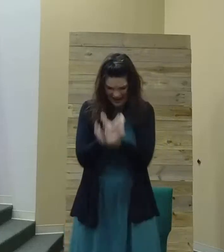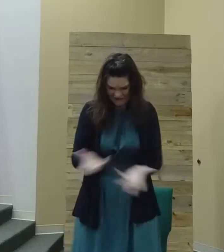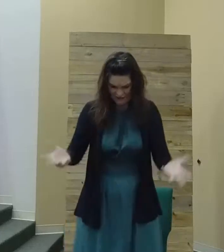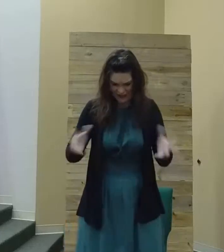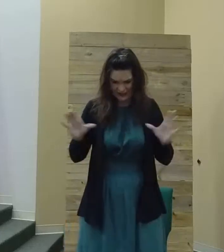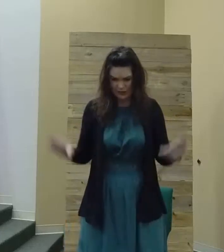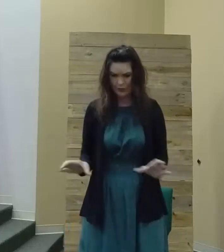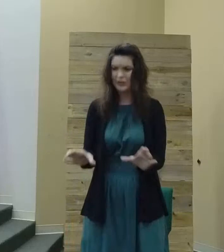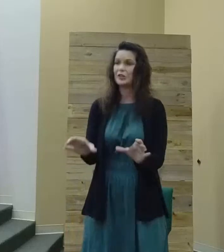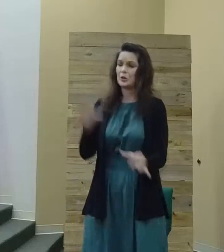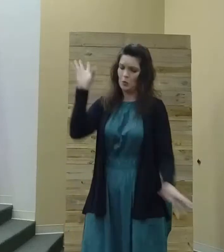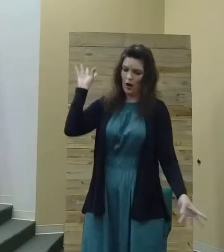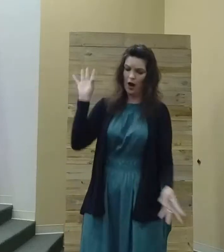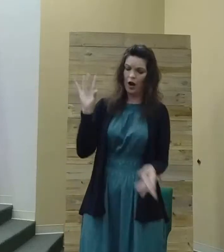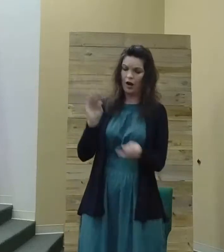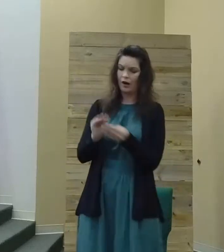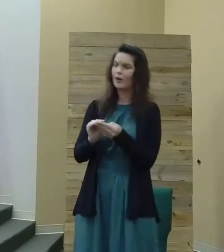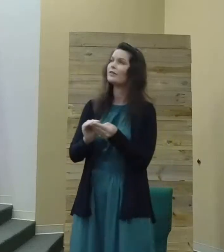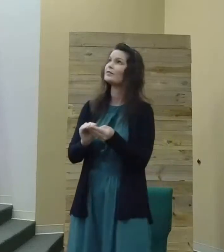everything that we do today,